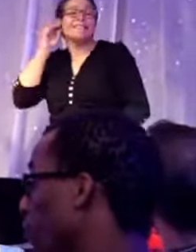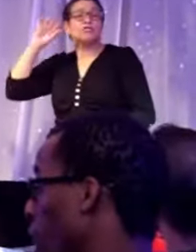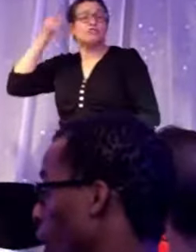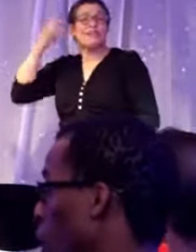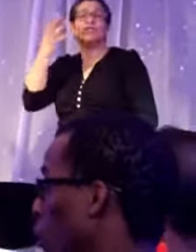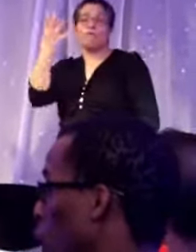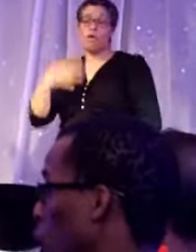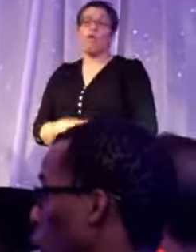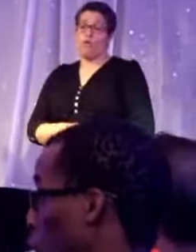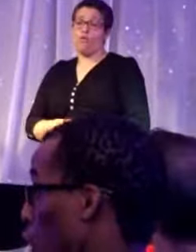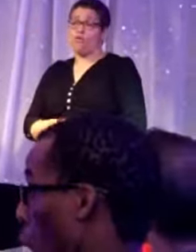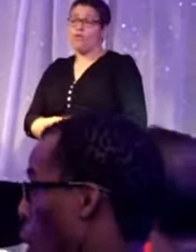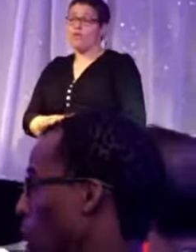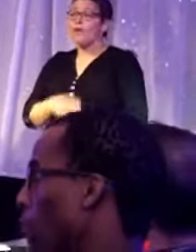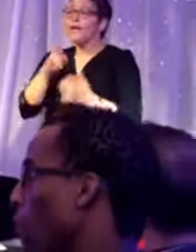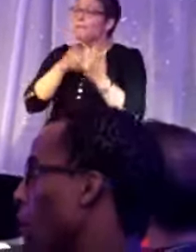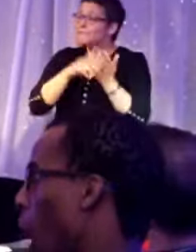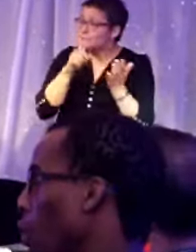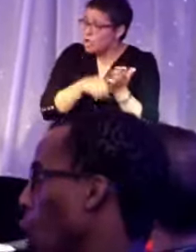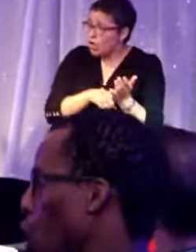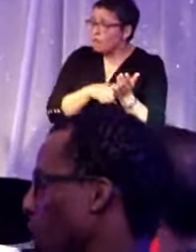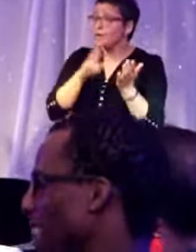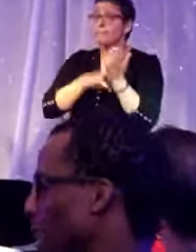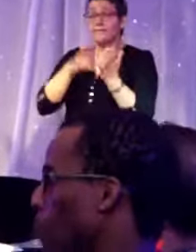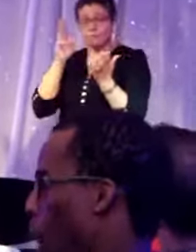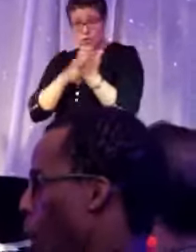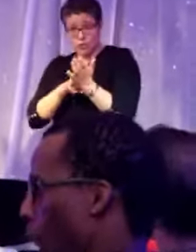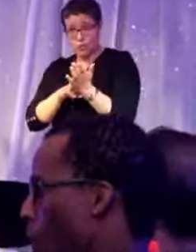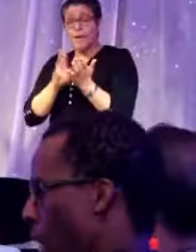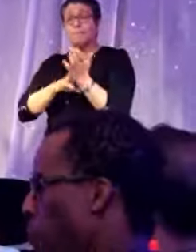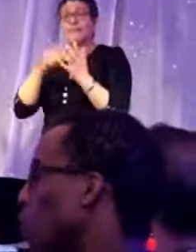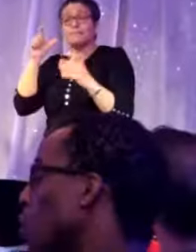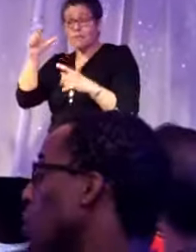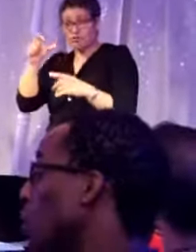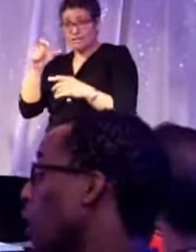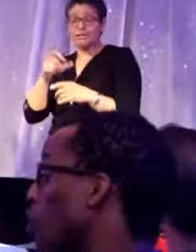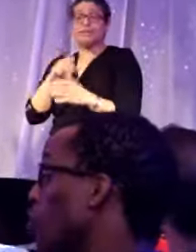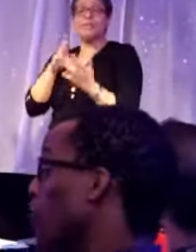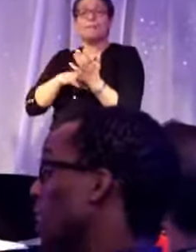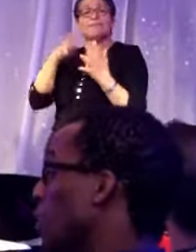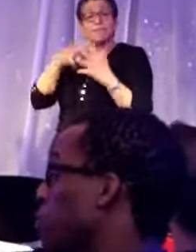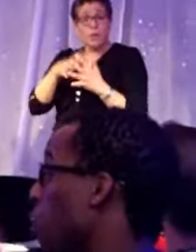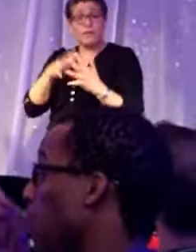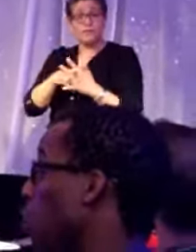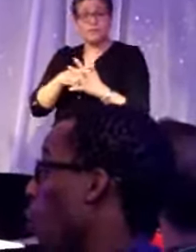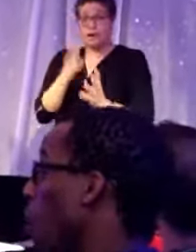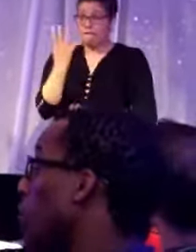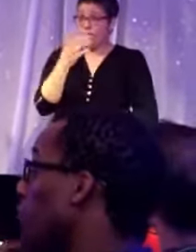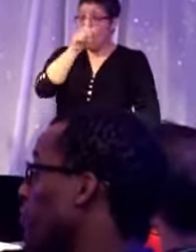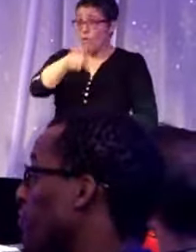show. Mrs. Lochran, Mrs. Mahoon, Miss McChrystal, Mrs. Wilkinson.